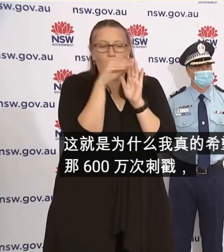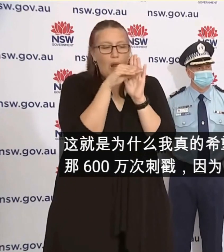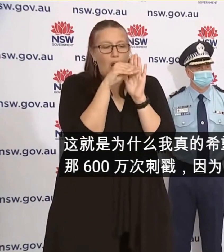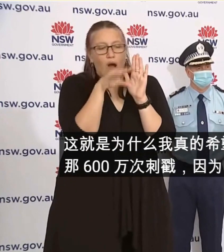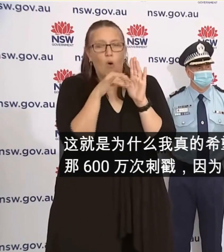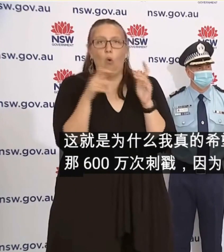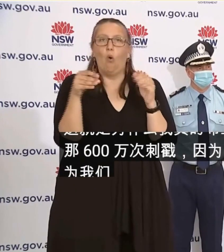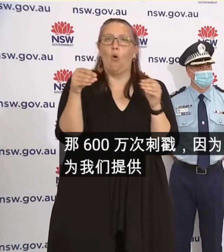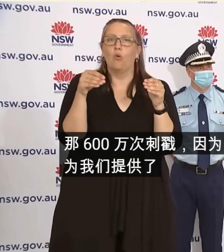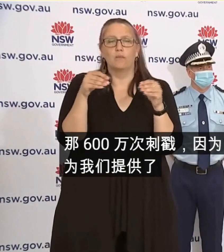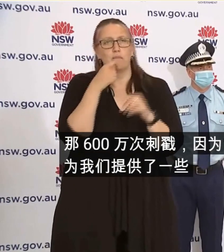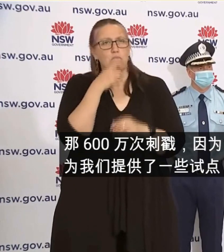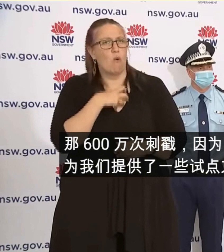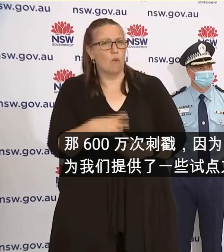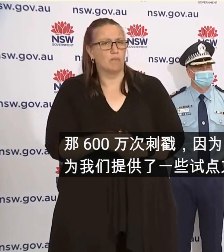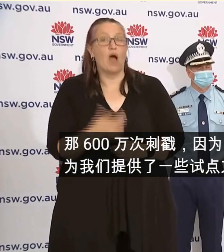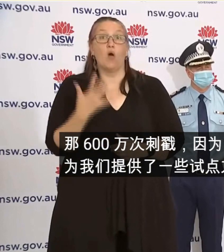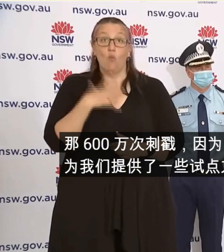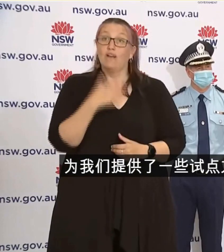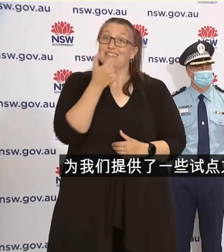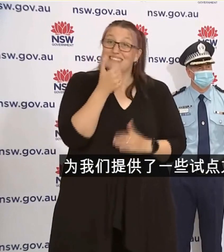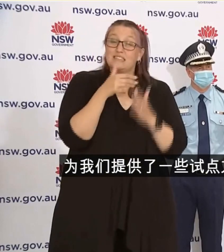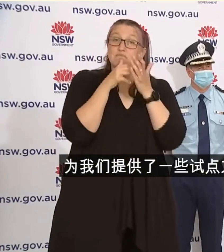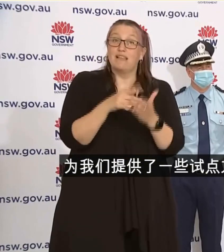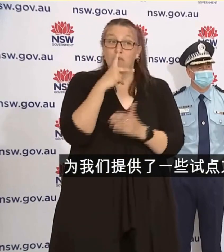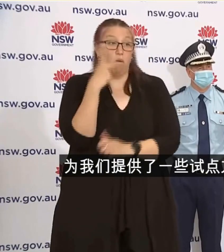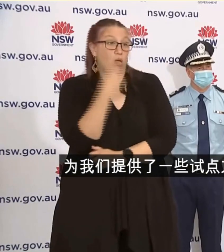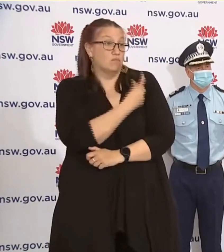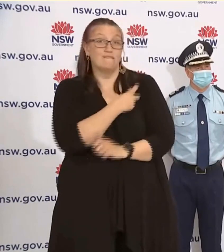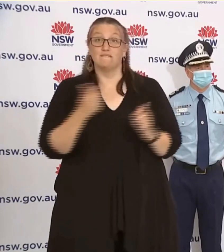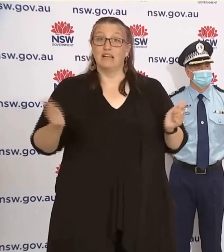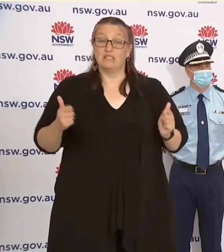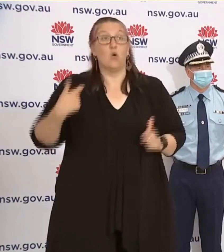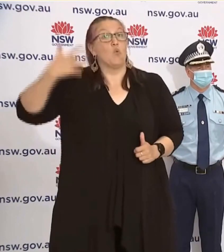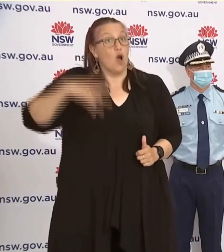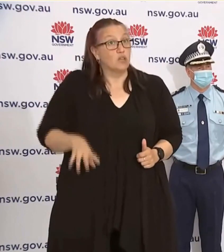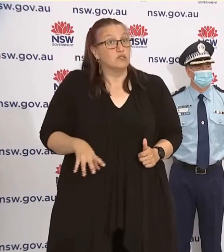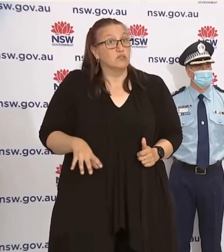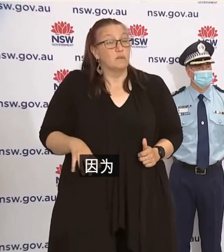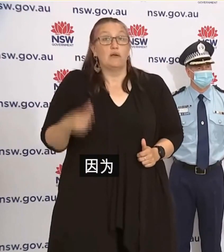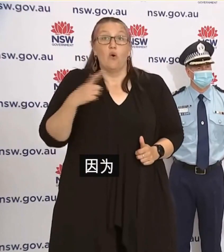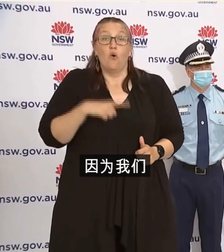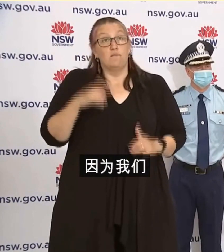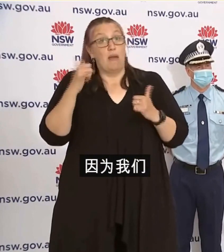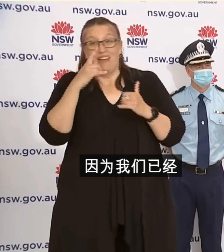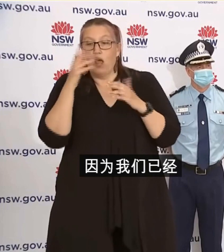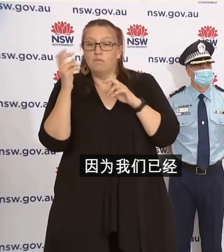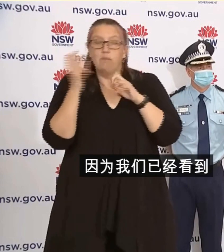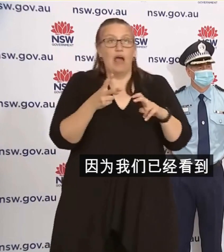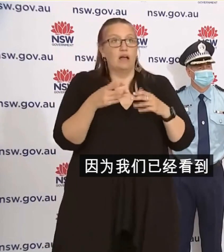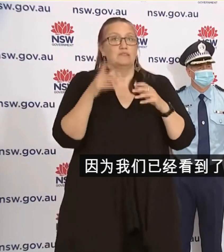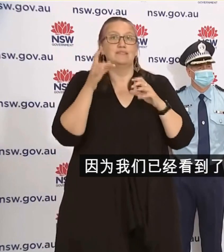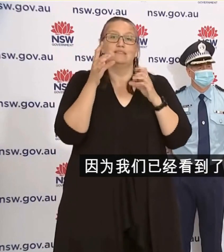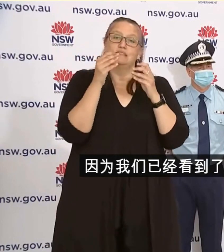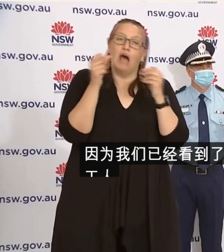6 million jabs, because it does give us a few options in terms of pilots, in terms of looking at industries, looking at classes of workers that can come back, because